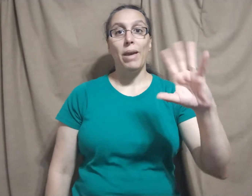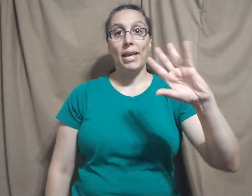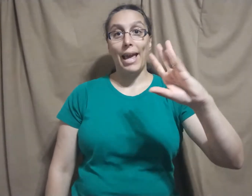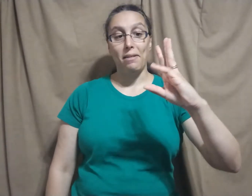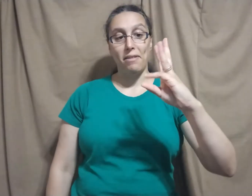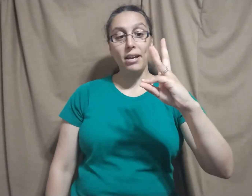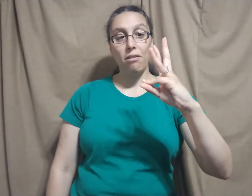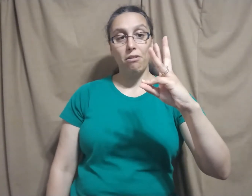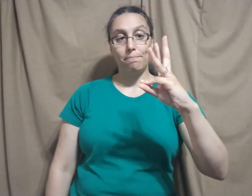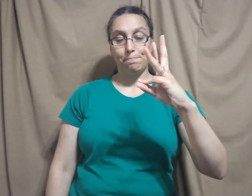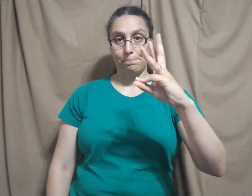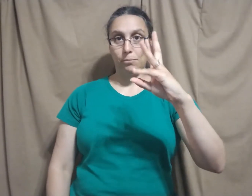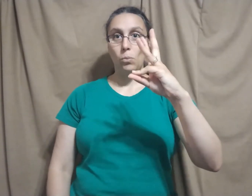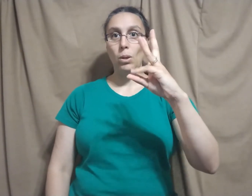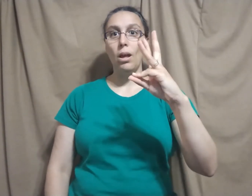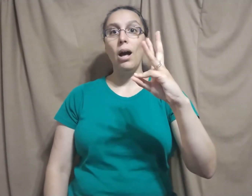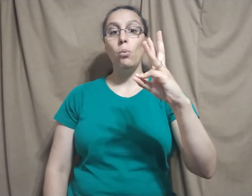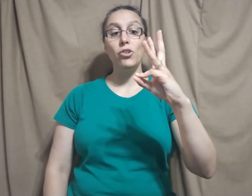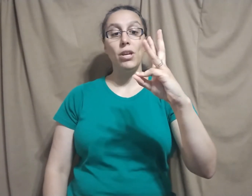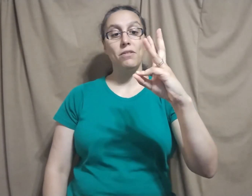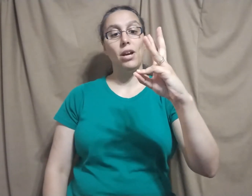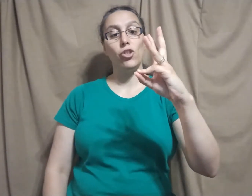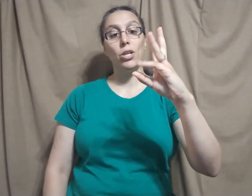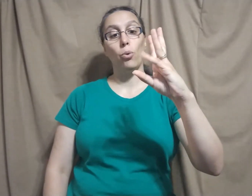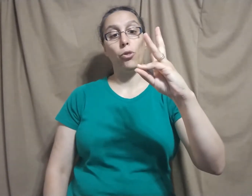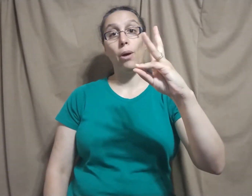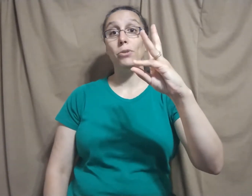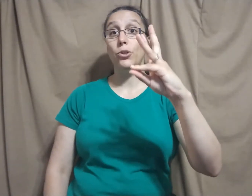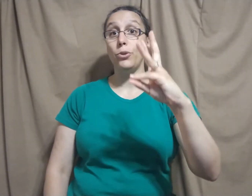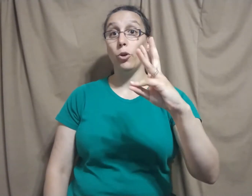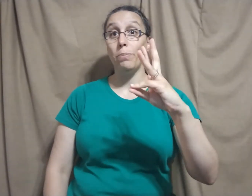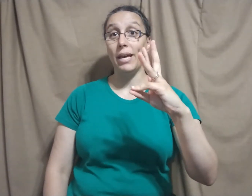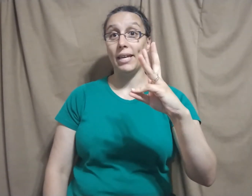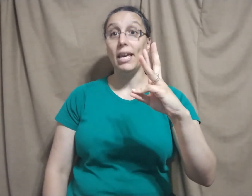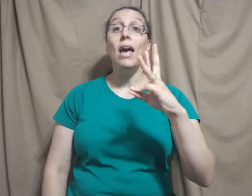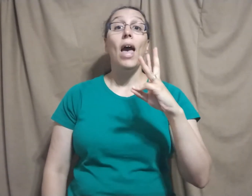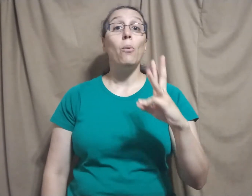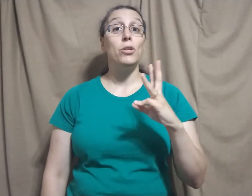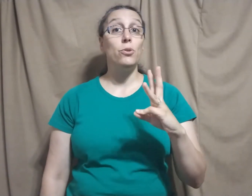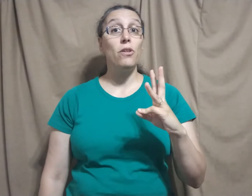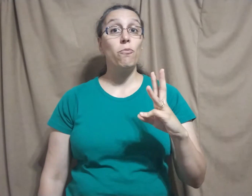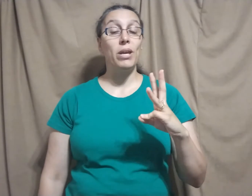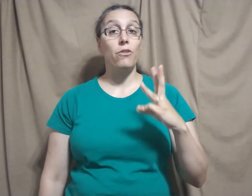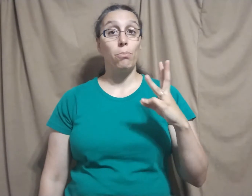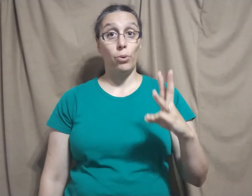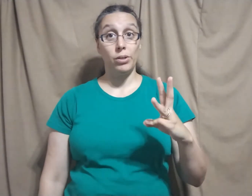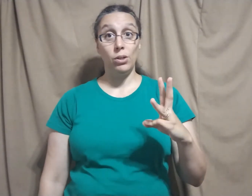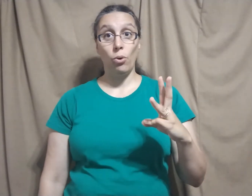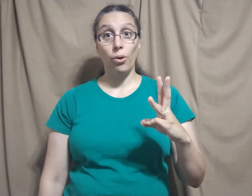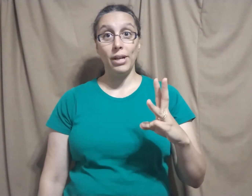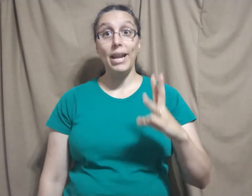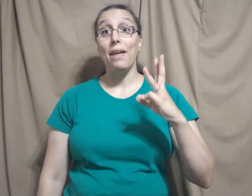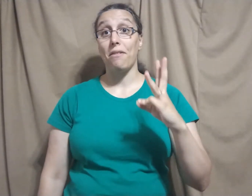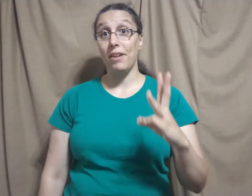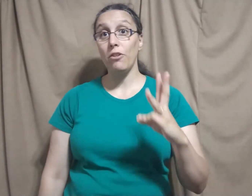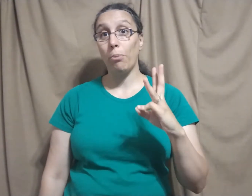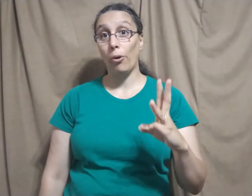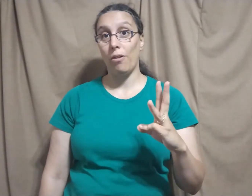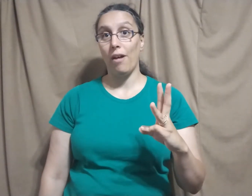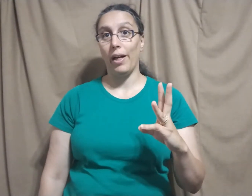make a six, which is touching your thumb to your pinky. And we do this because a baronial coronet has six pearls on